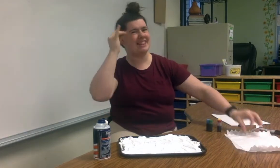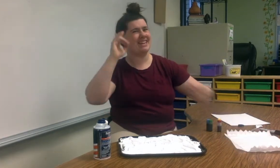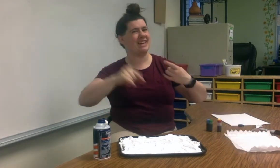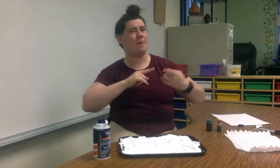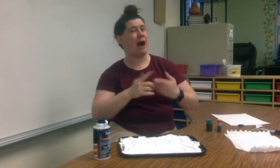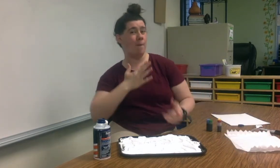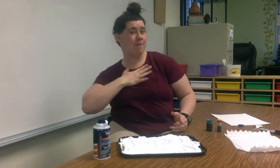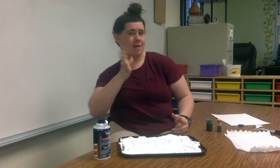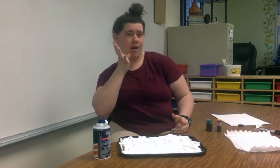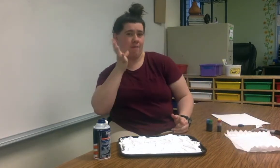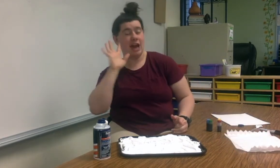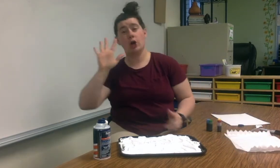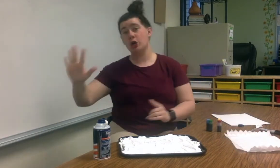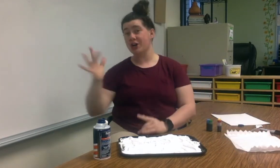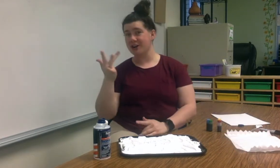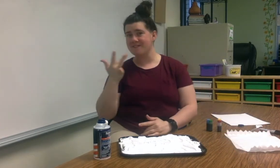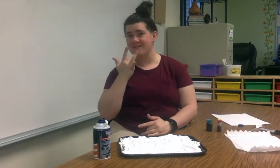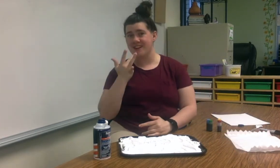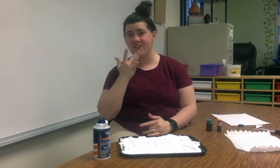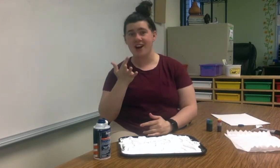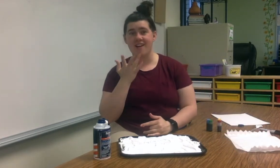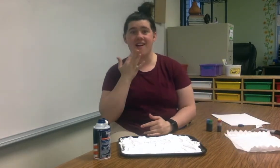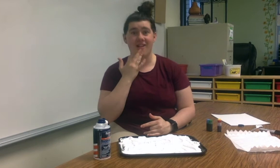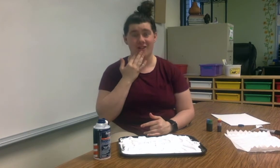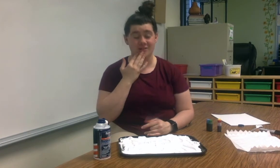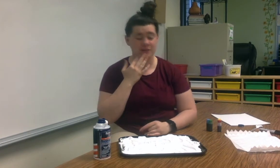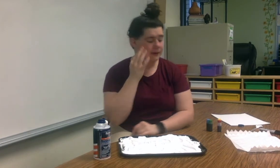think about my mom and her favorite colors.